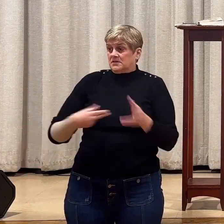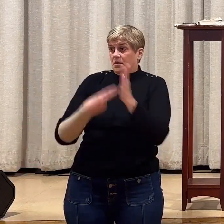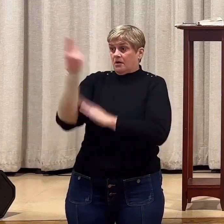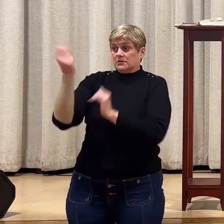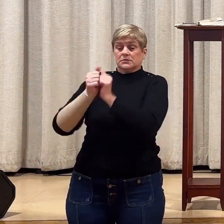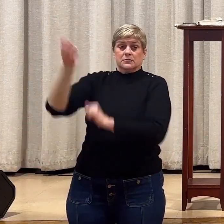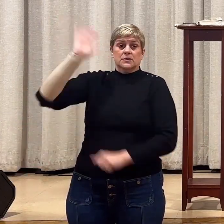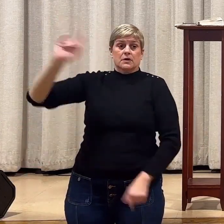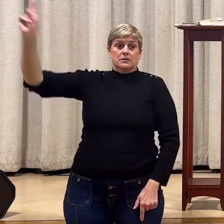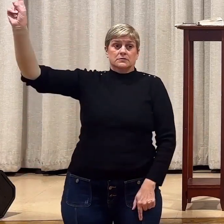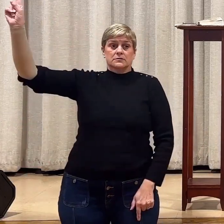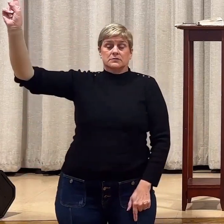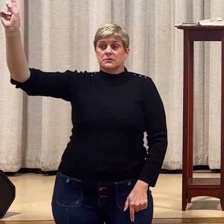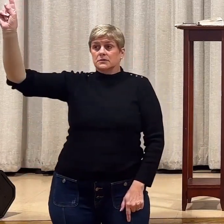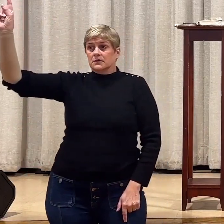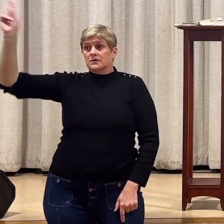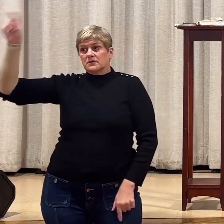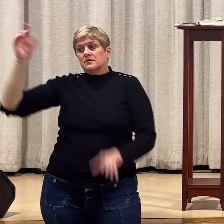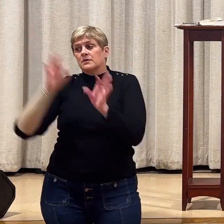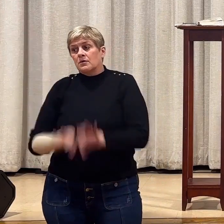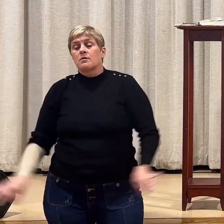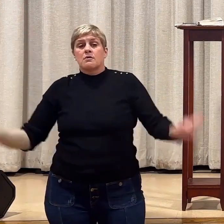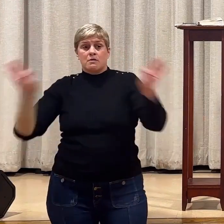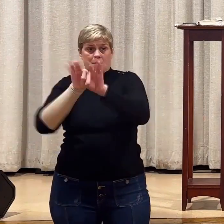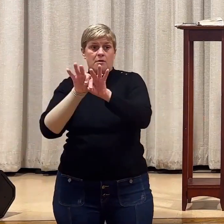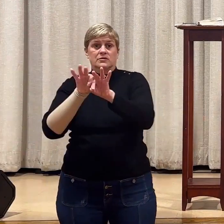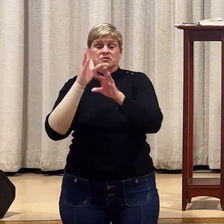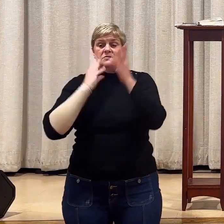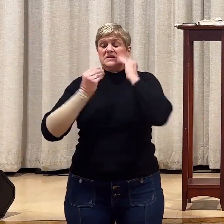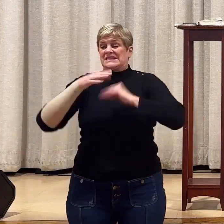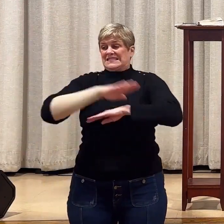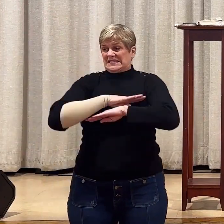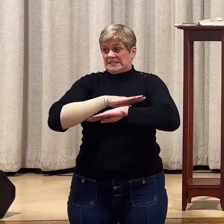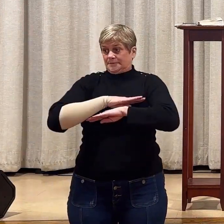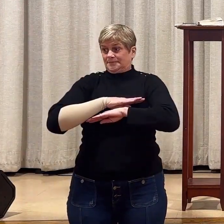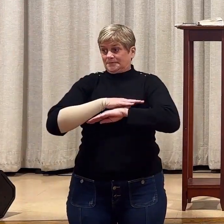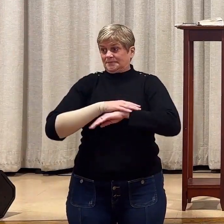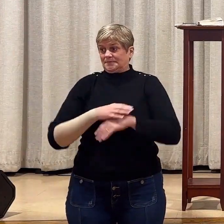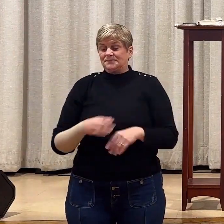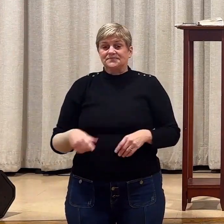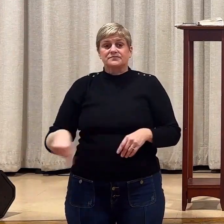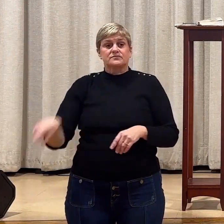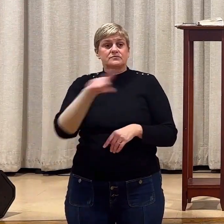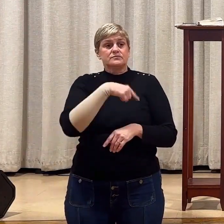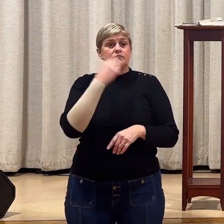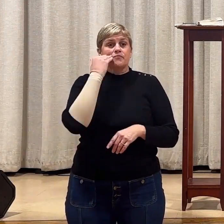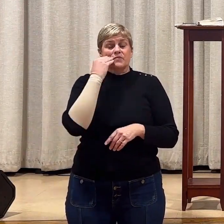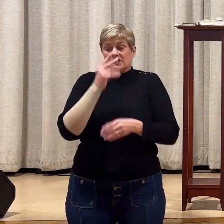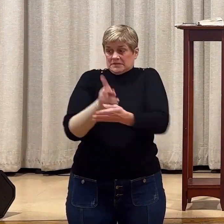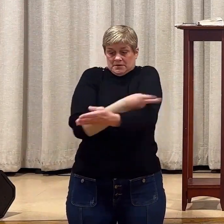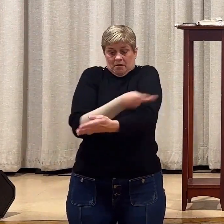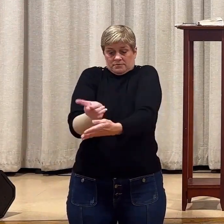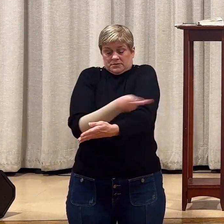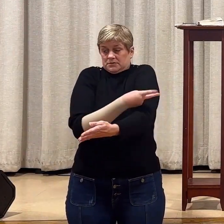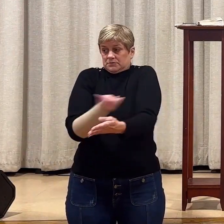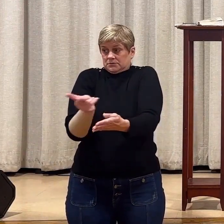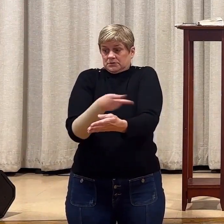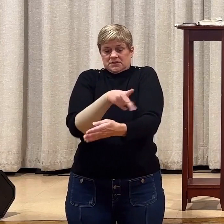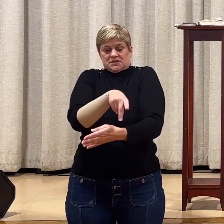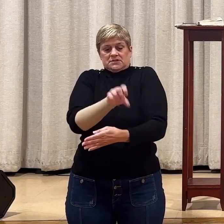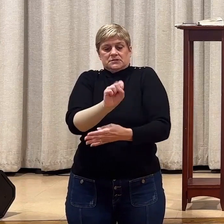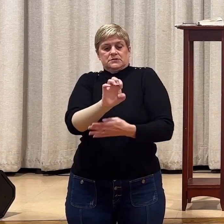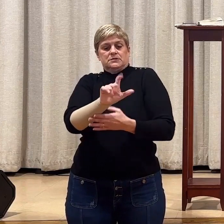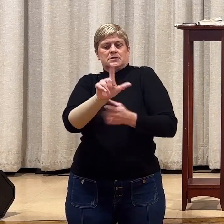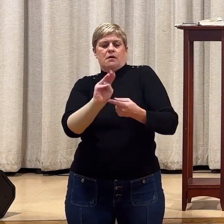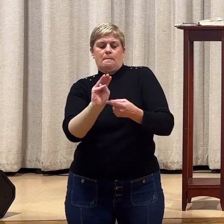with God is really the key to contentment. Did you know that 65 of the Psalms, which is the biggest